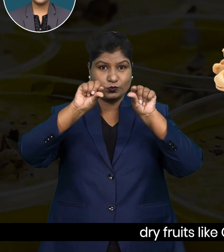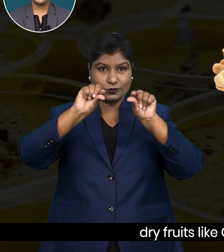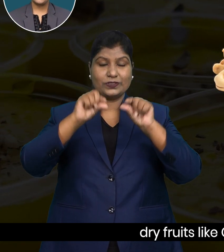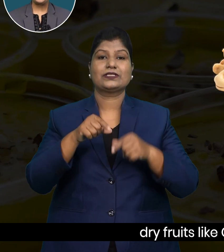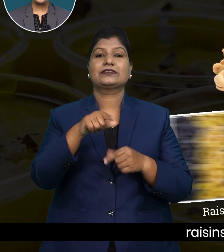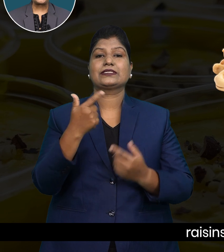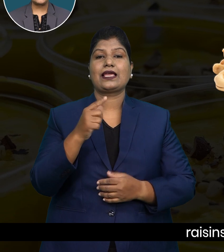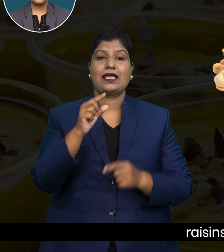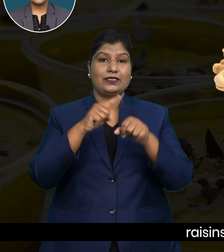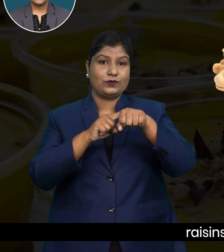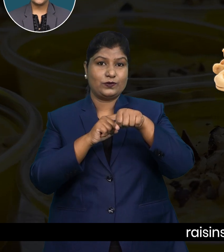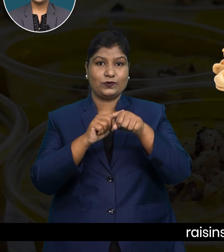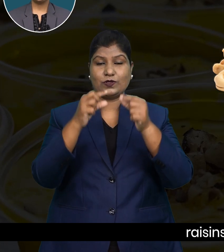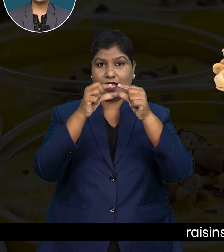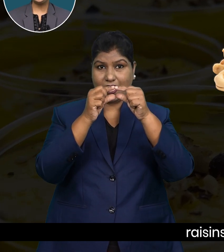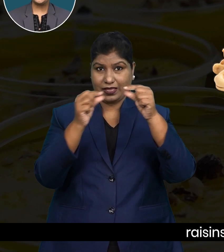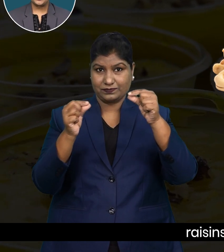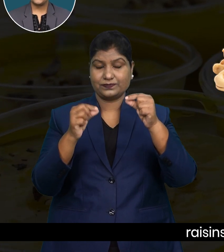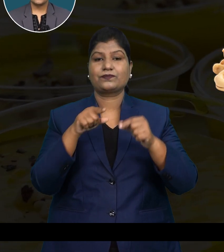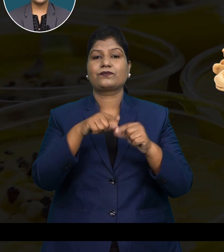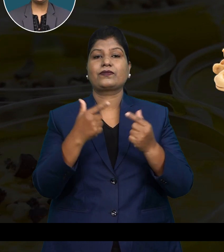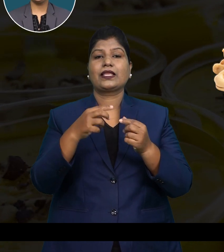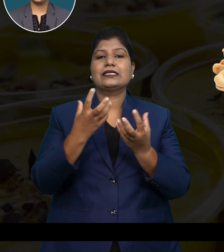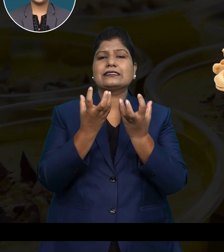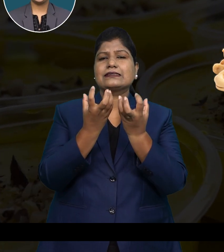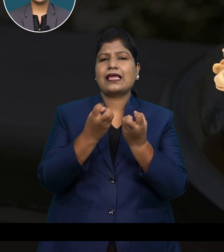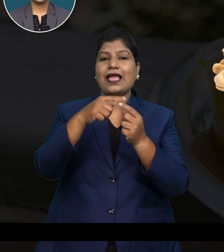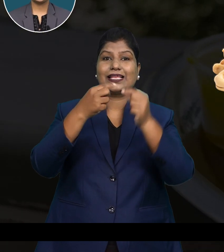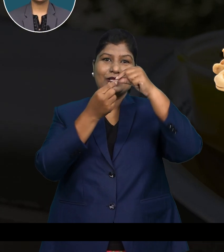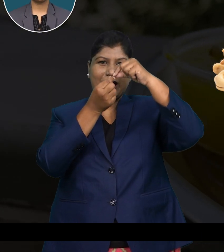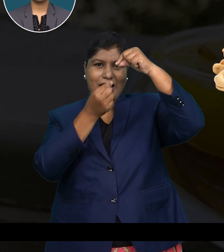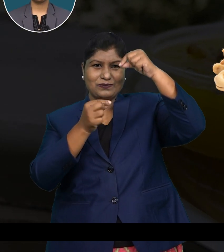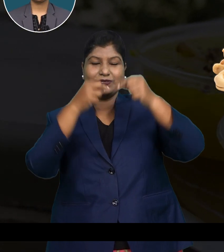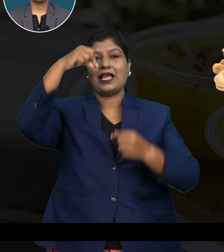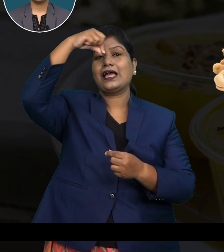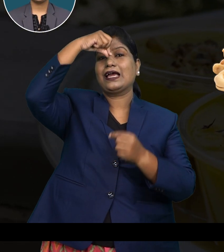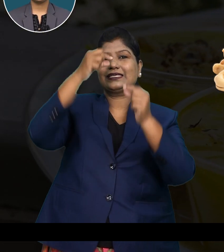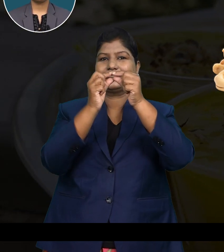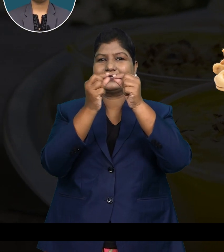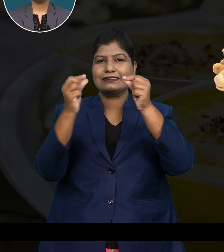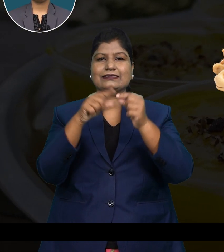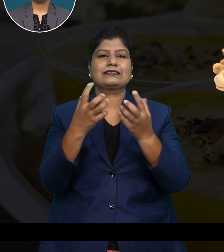almonds, raisins, dried grapes are used.